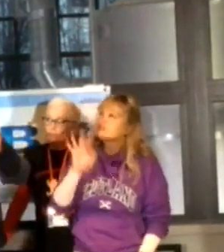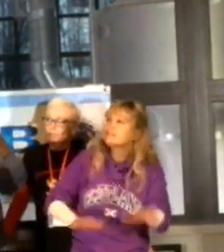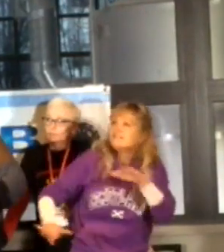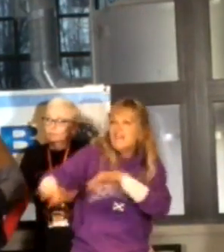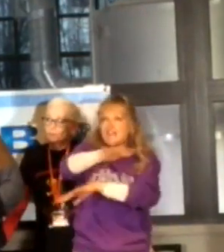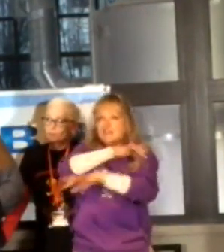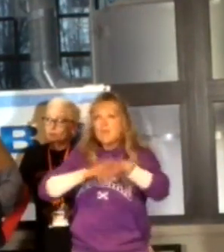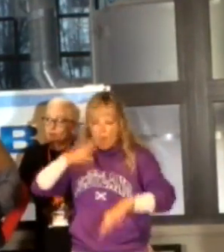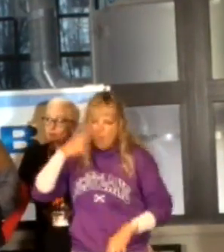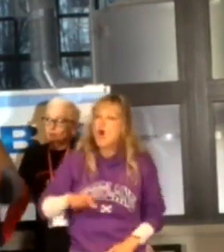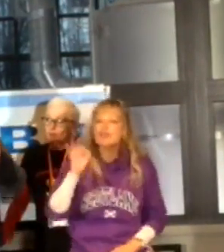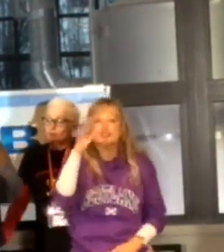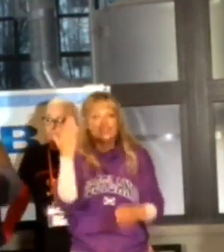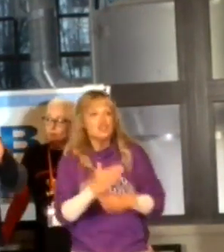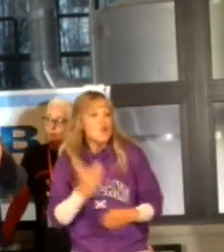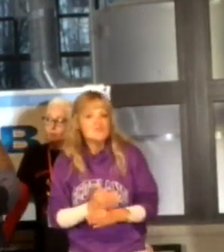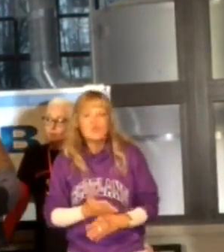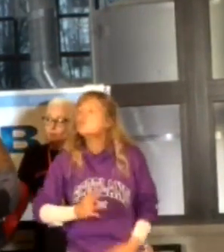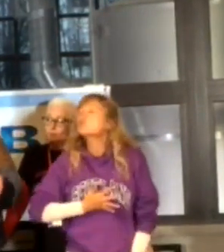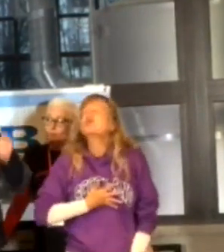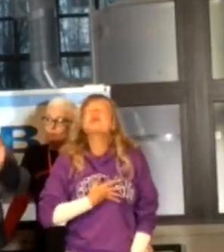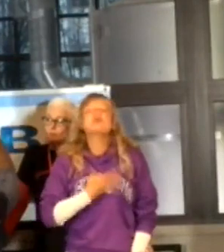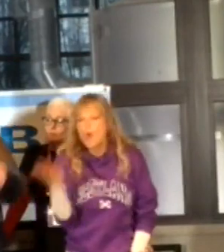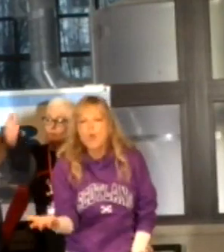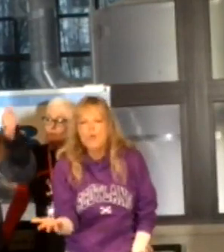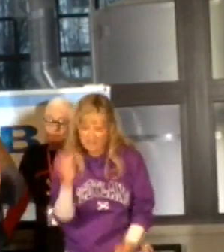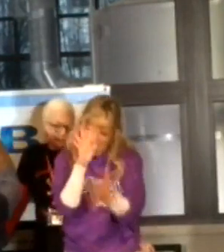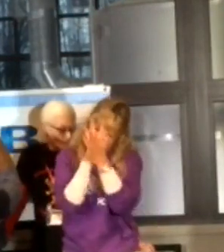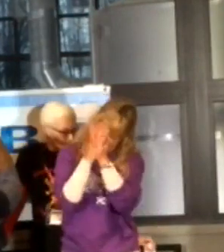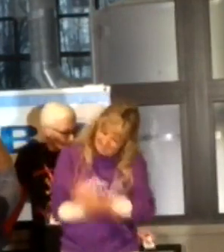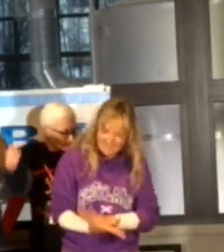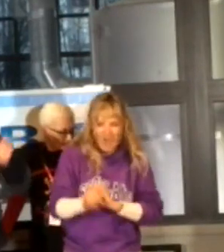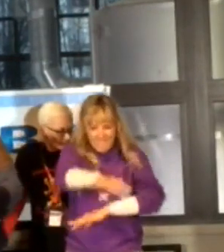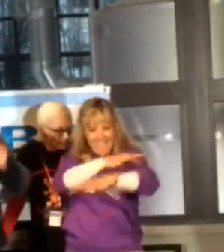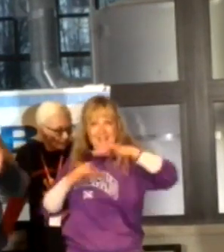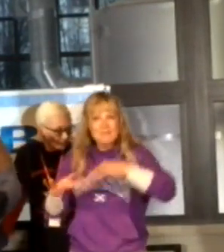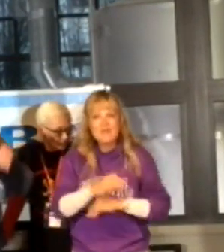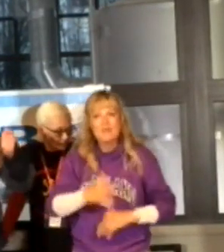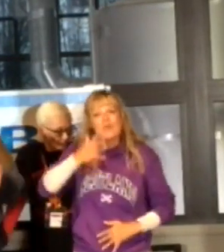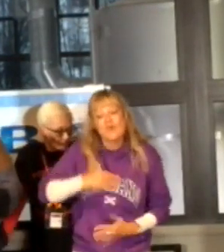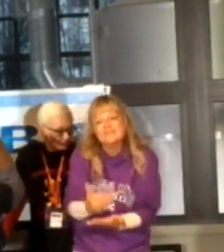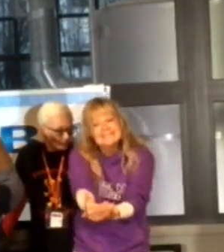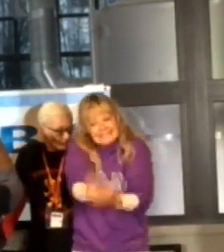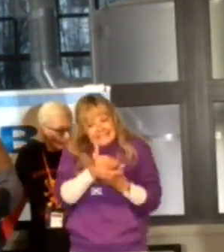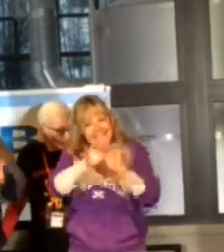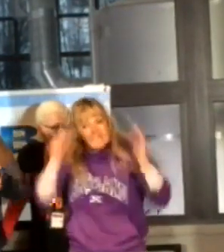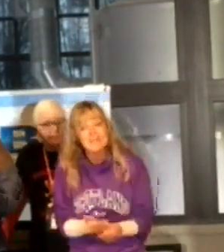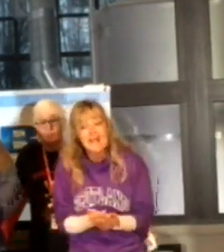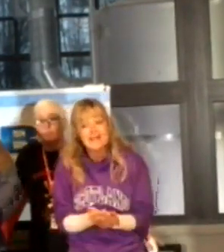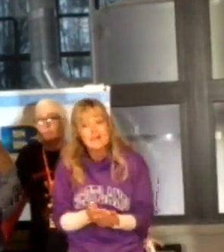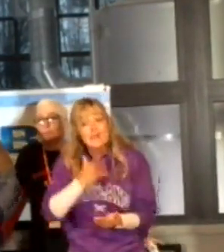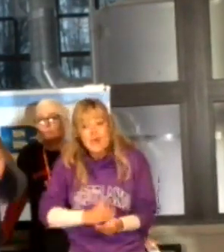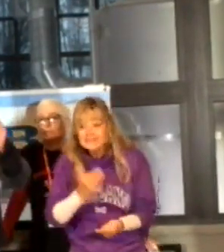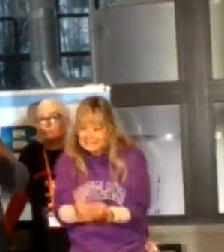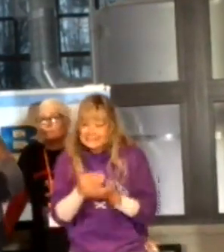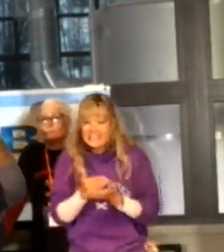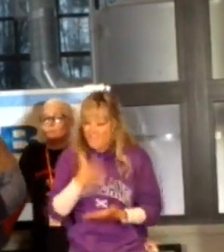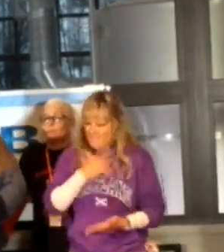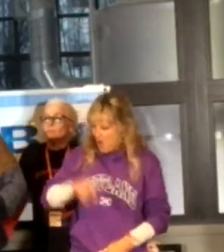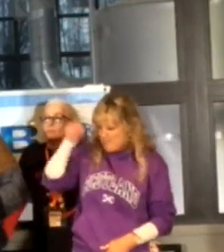want green jobs. We don't want to ruin our environment. We need to save the planet, dare I say it, from